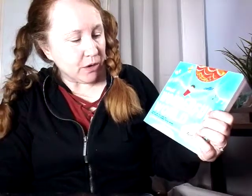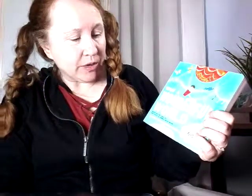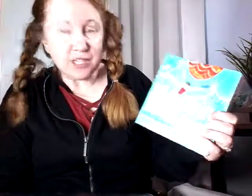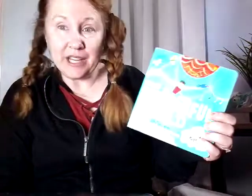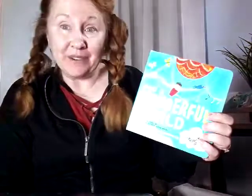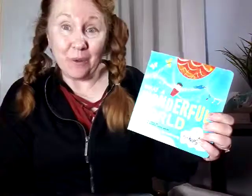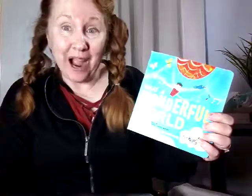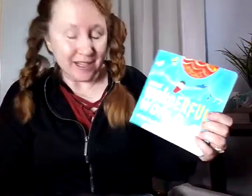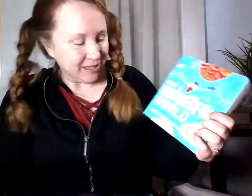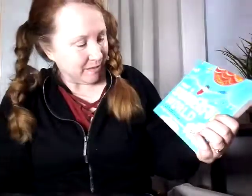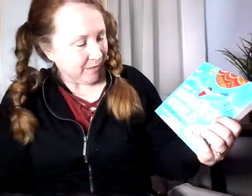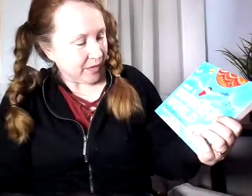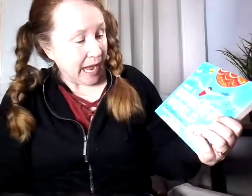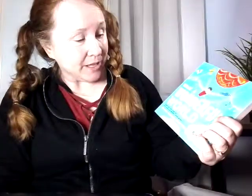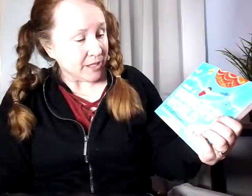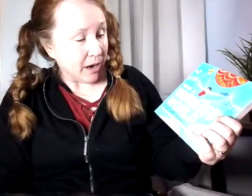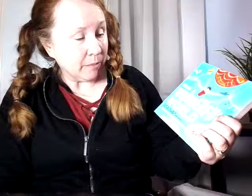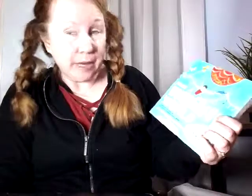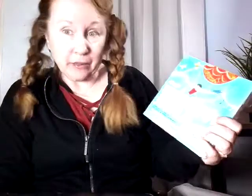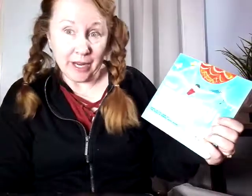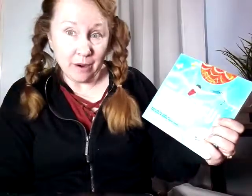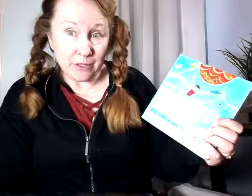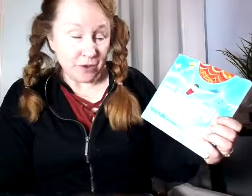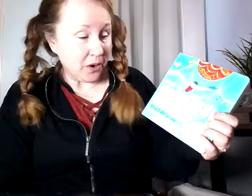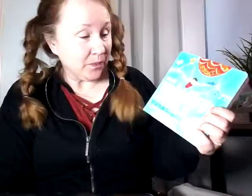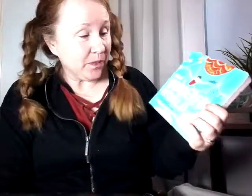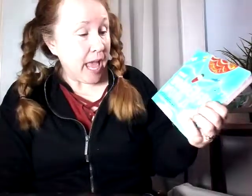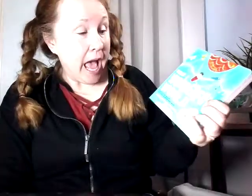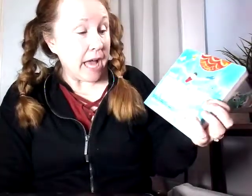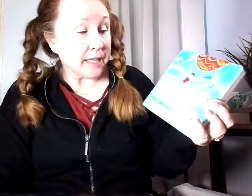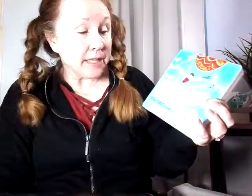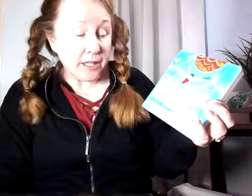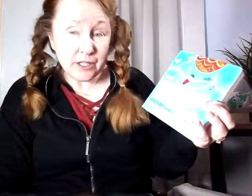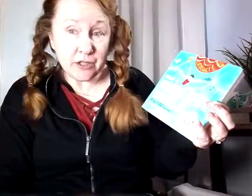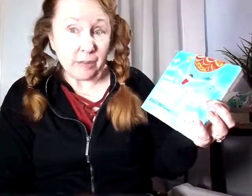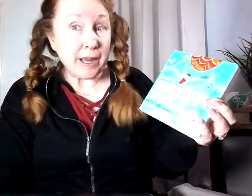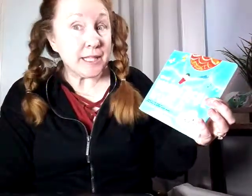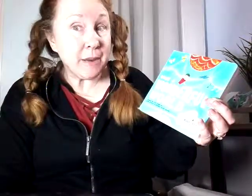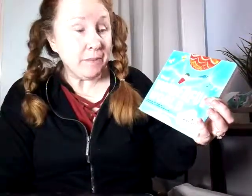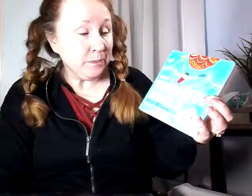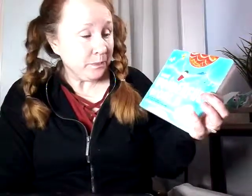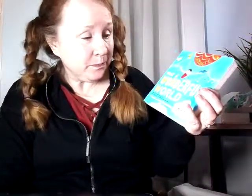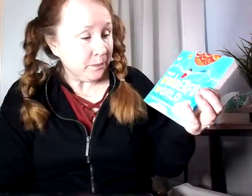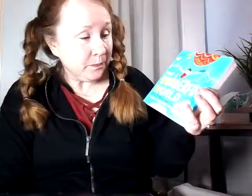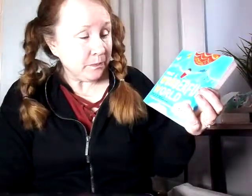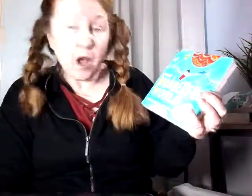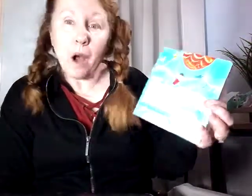George David Wise, as sung by Louis Armstrong, and it is illustrated by Tim